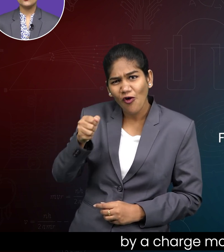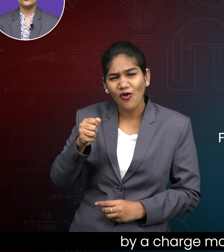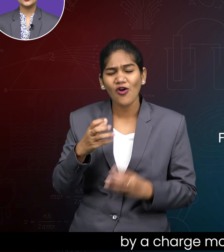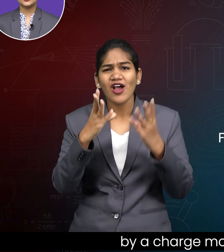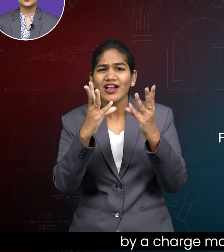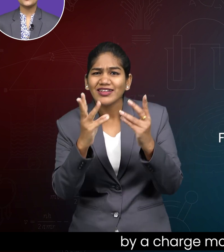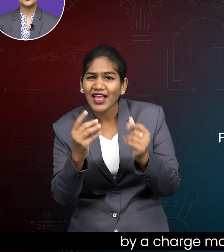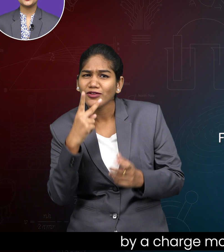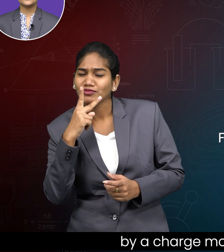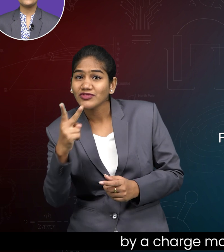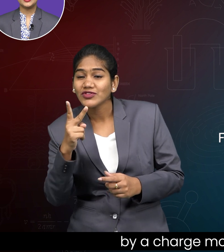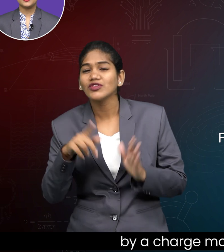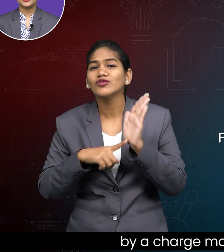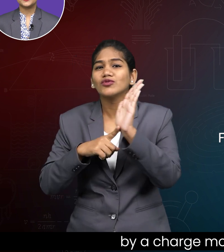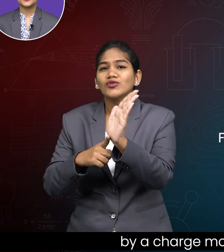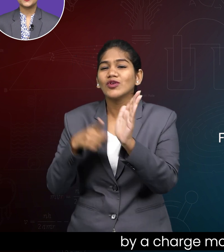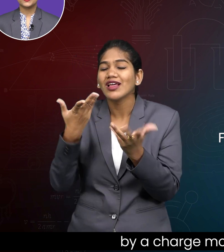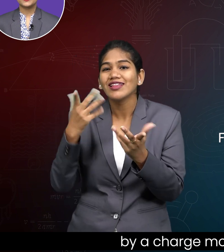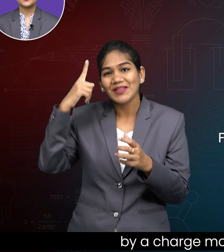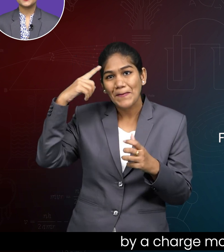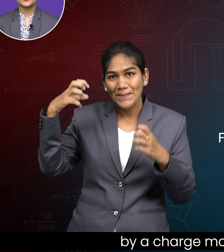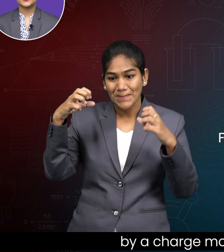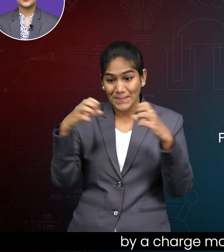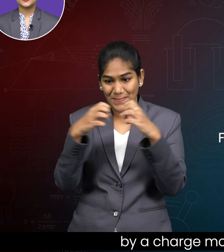charge moving in a magnetic field.